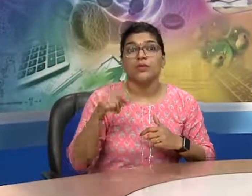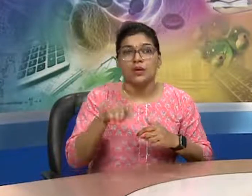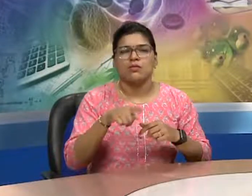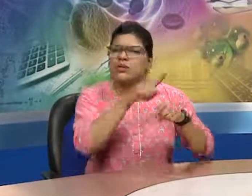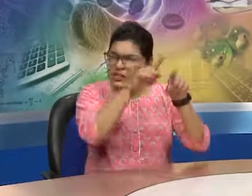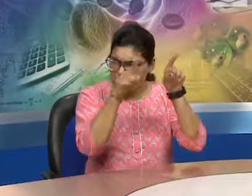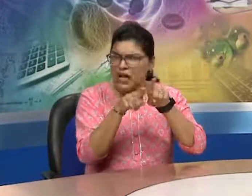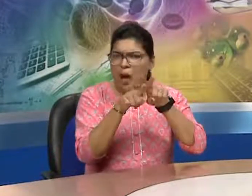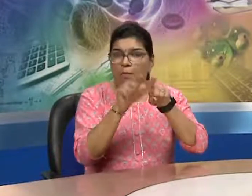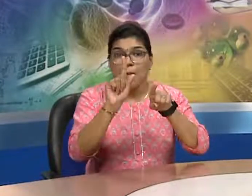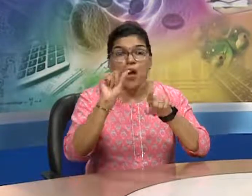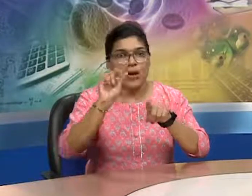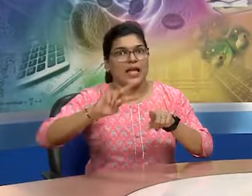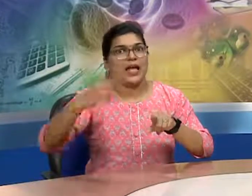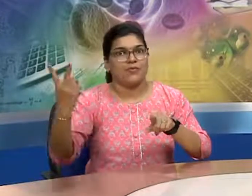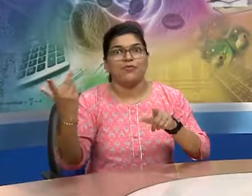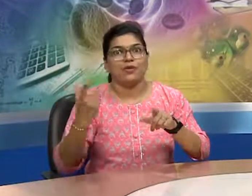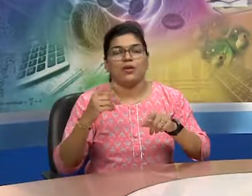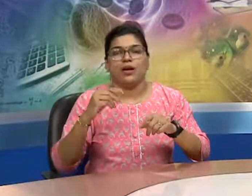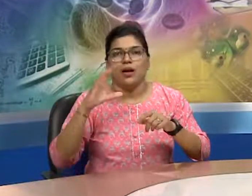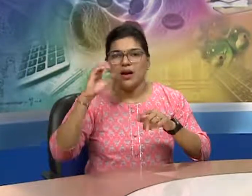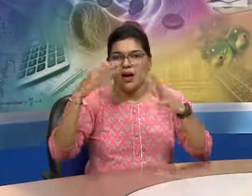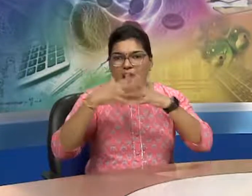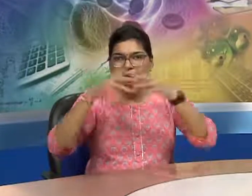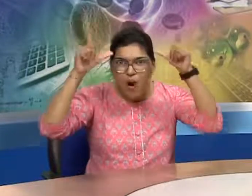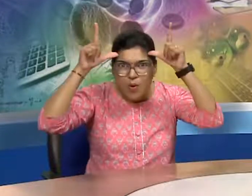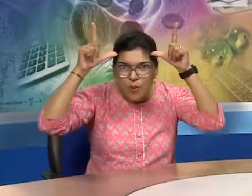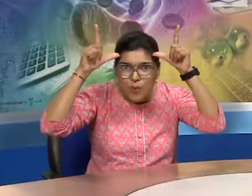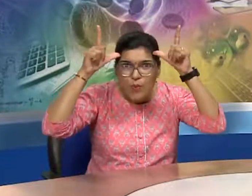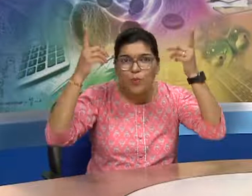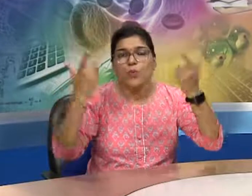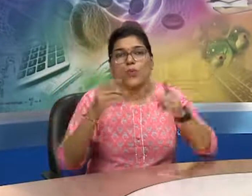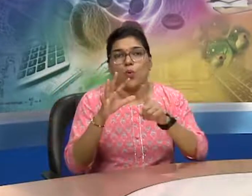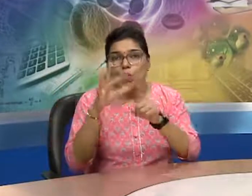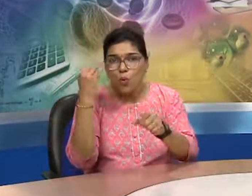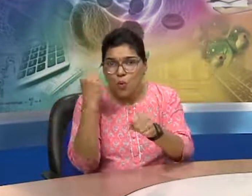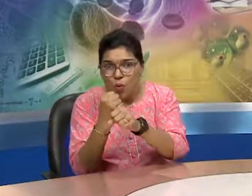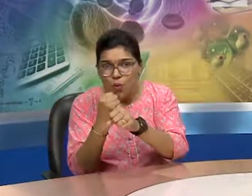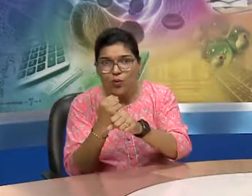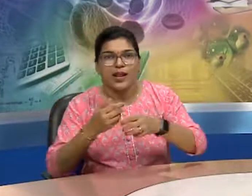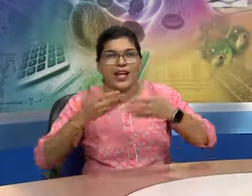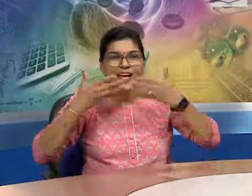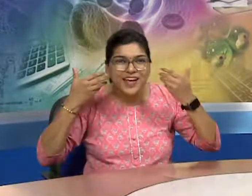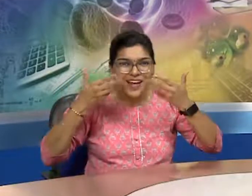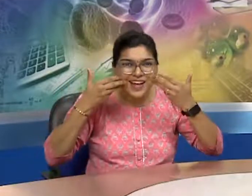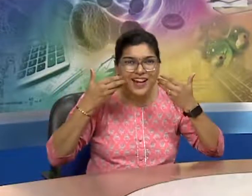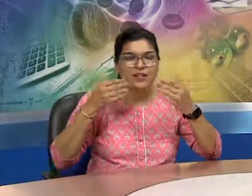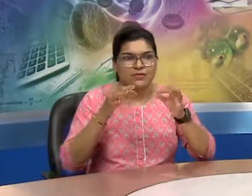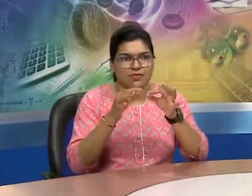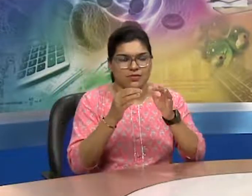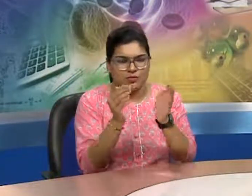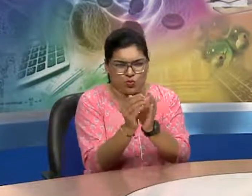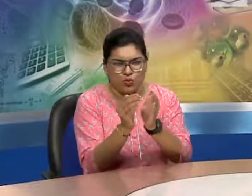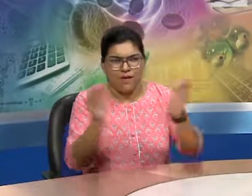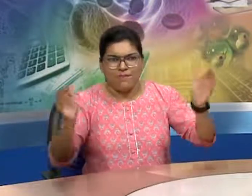species. And similarly, there are different shapes and size of